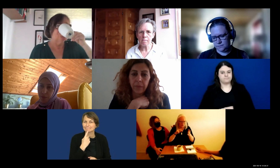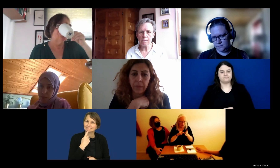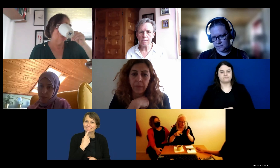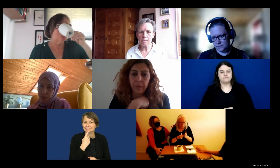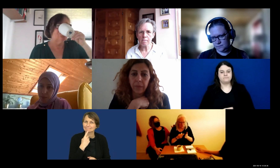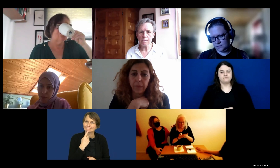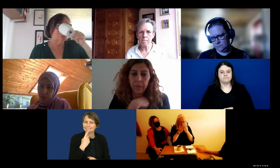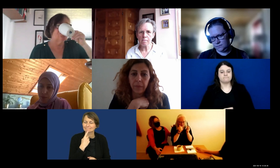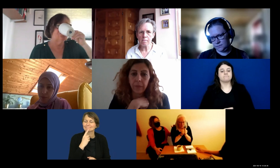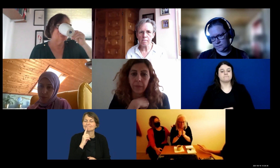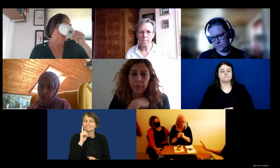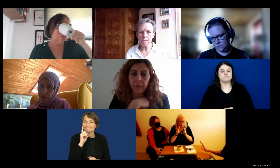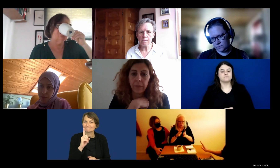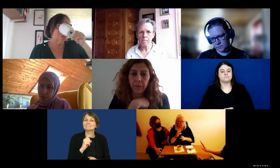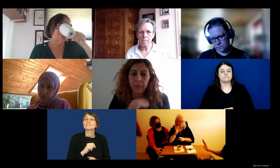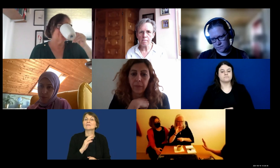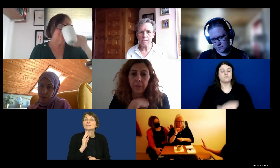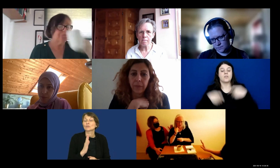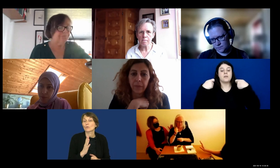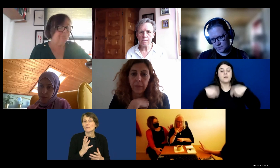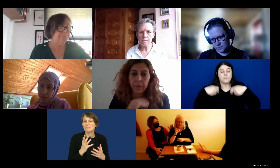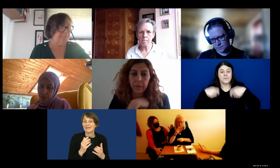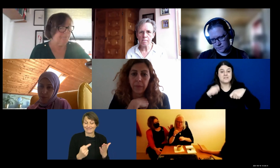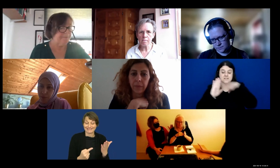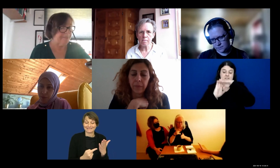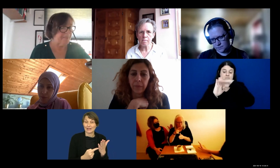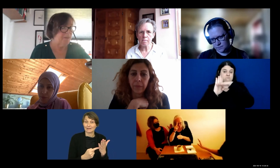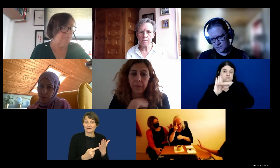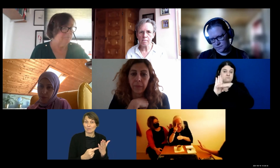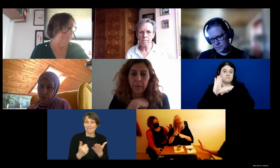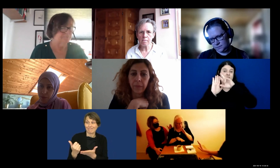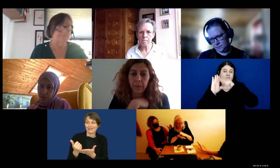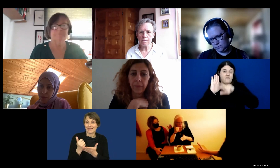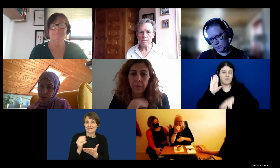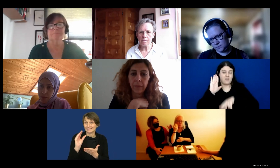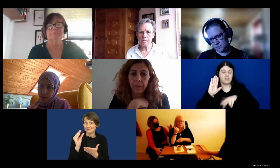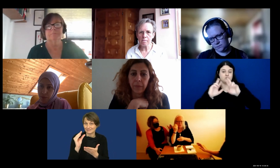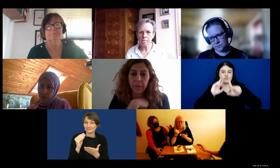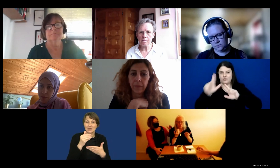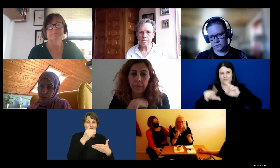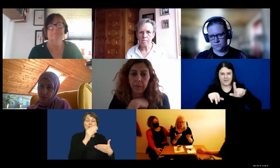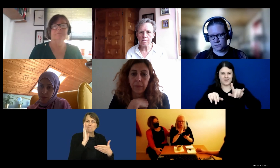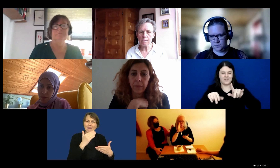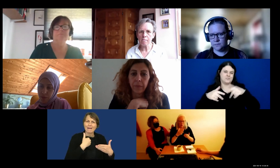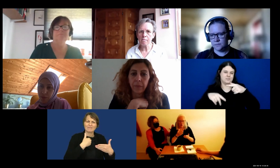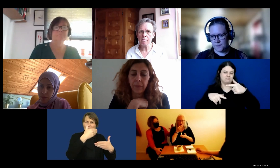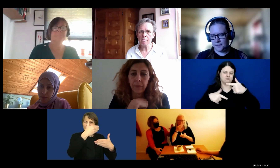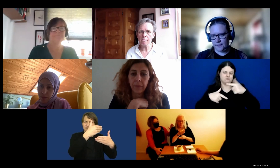You need to have a list of different technical aids, like Sabrina said